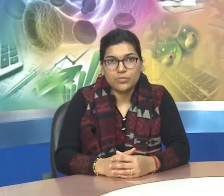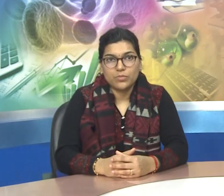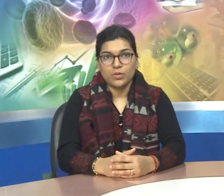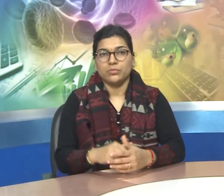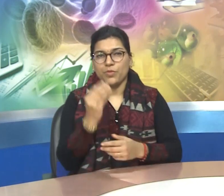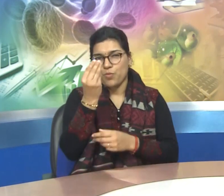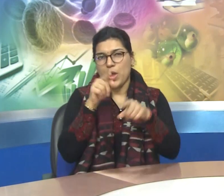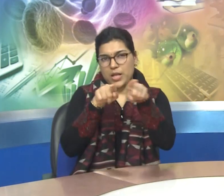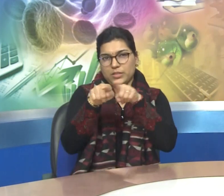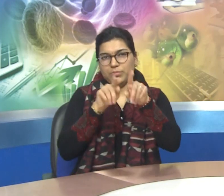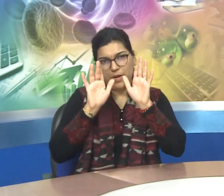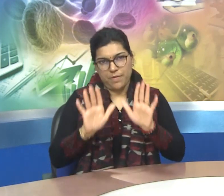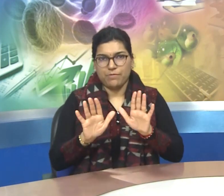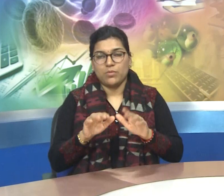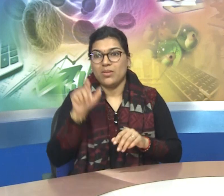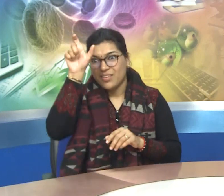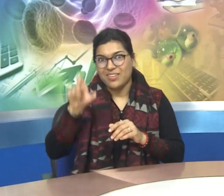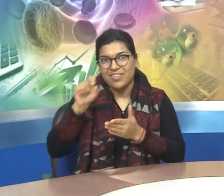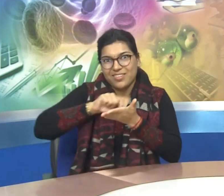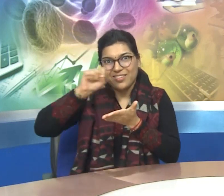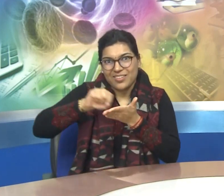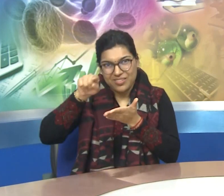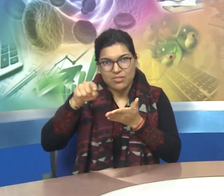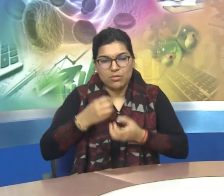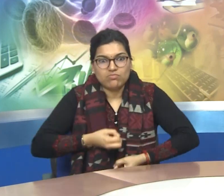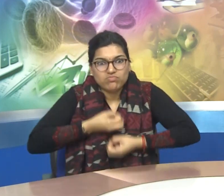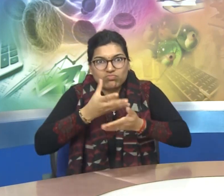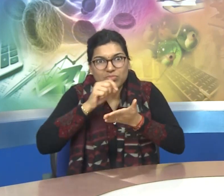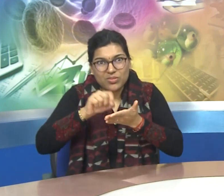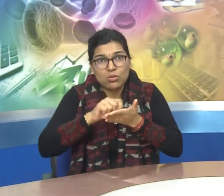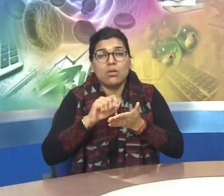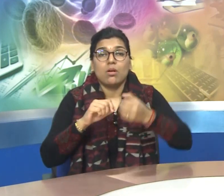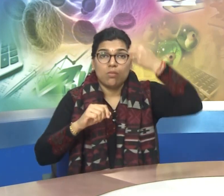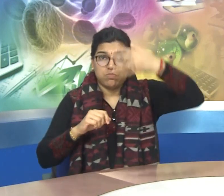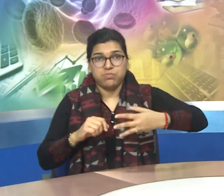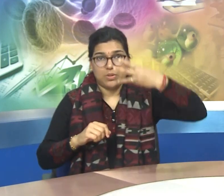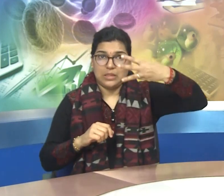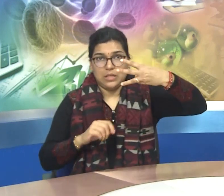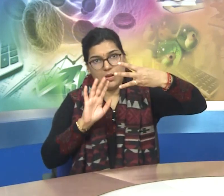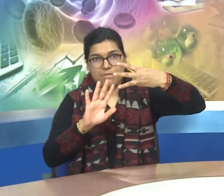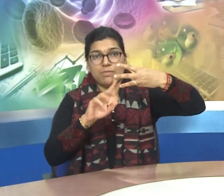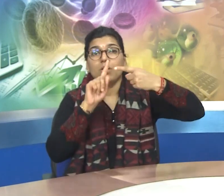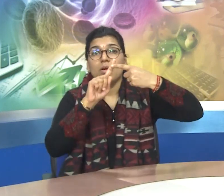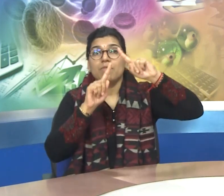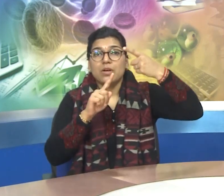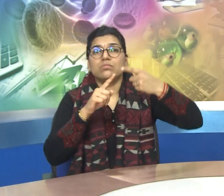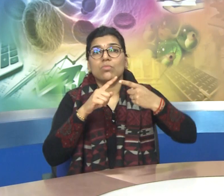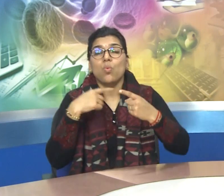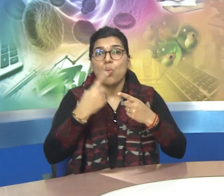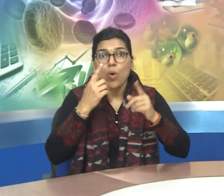Some examples of biographical sources are shown on the screen. The first one is Who